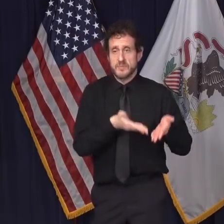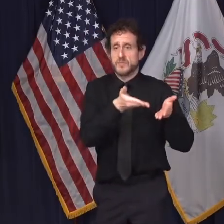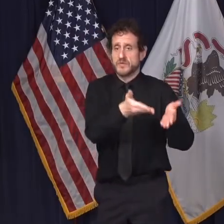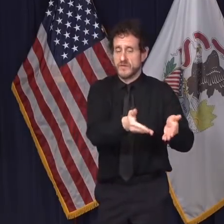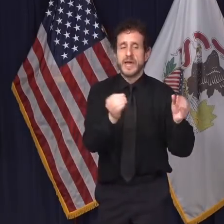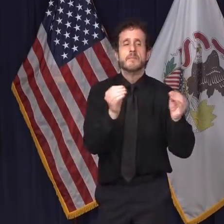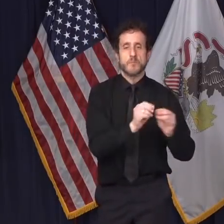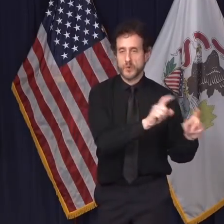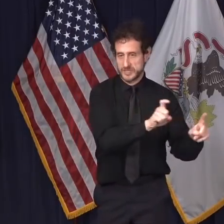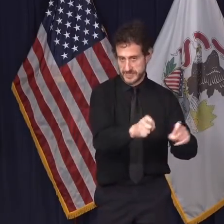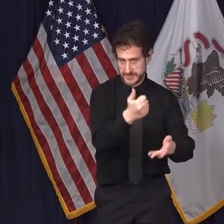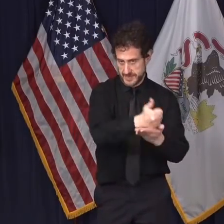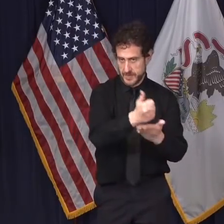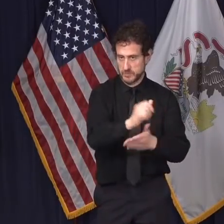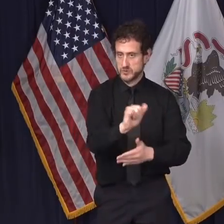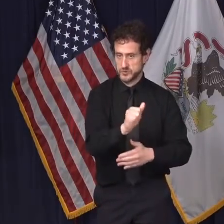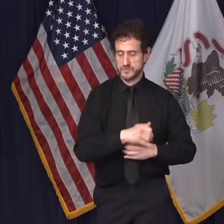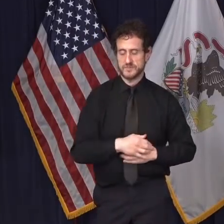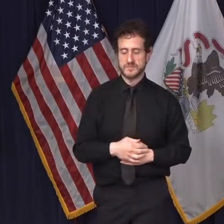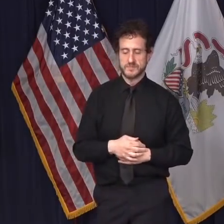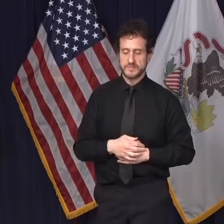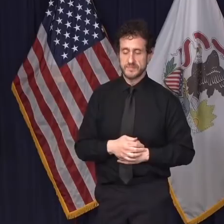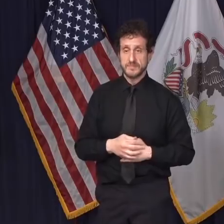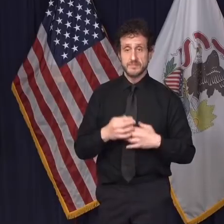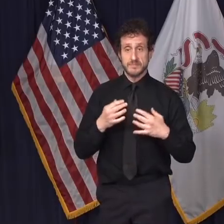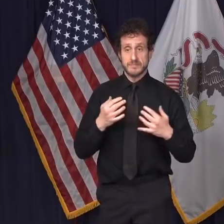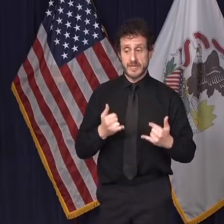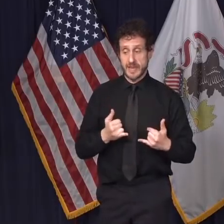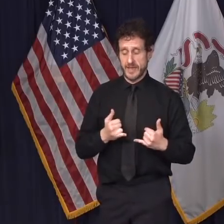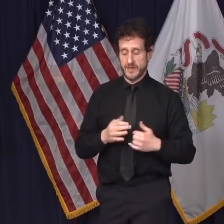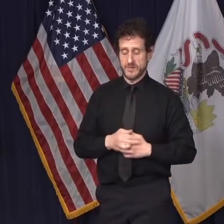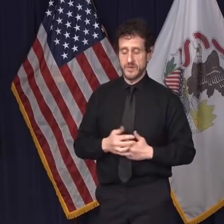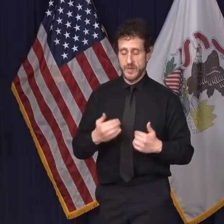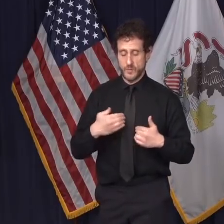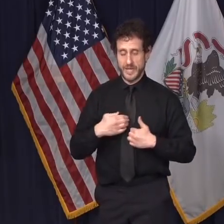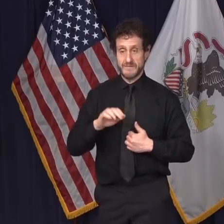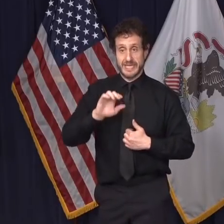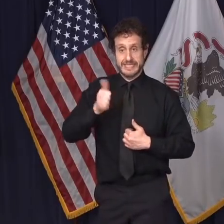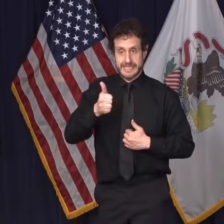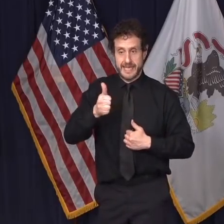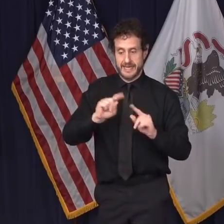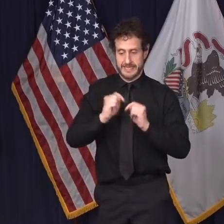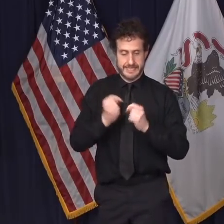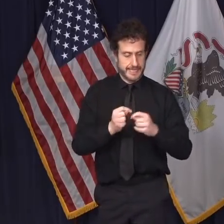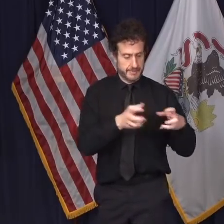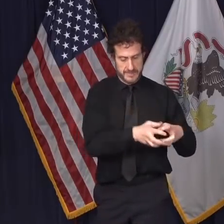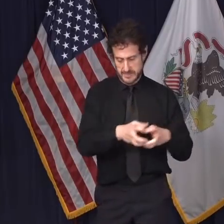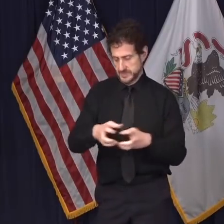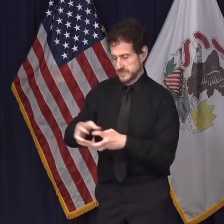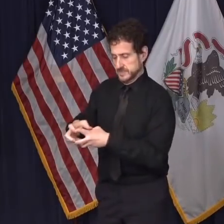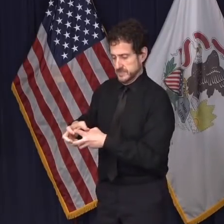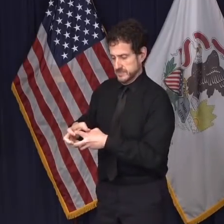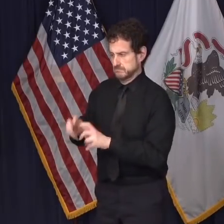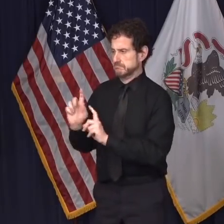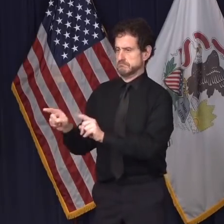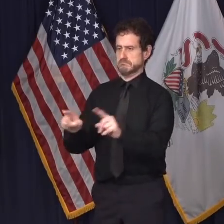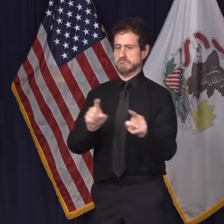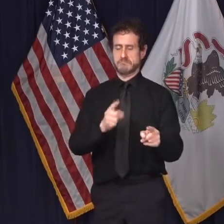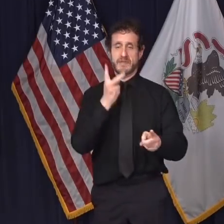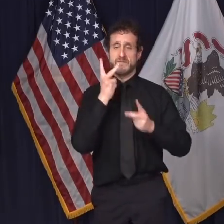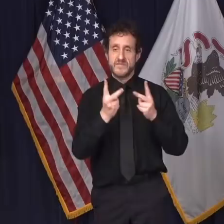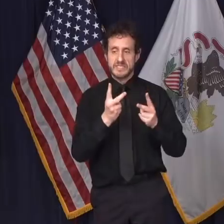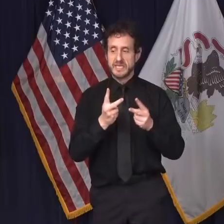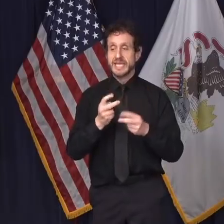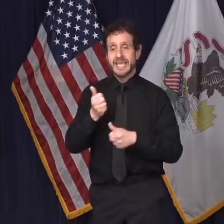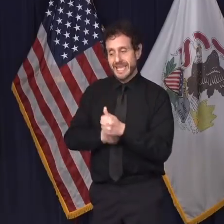additional testing assistance. We now have 10 teams averaging visits to 2